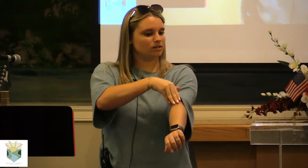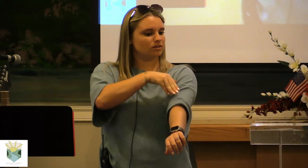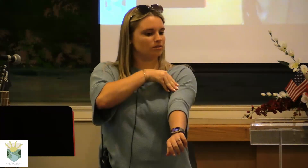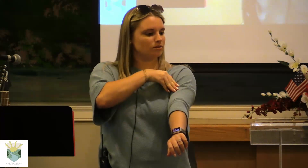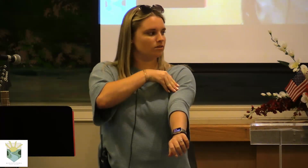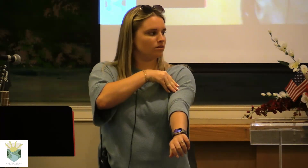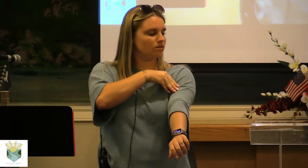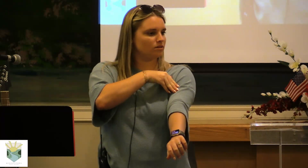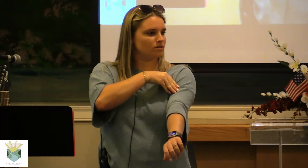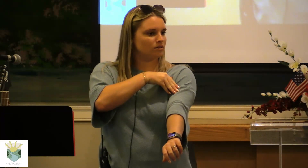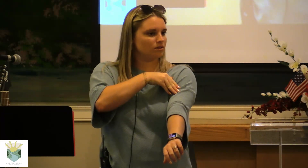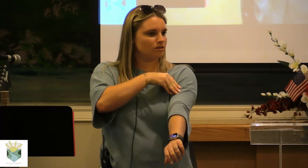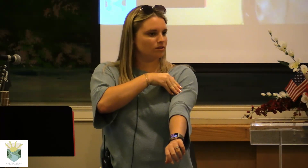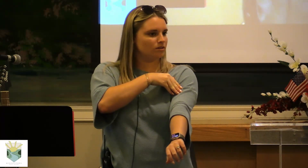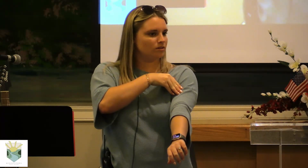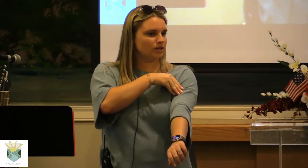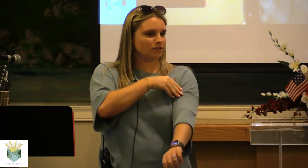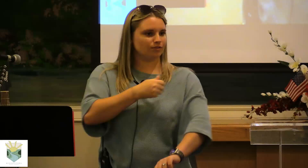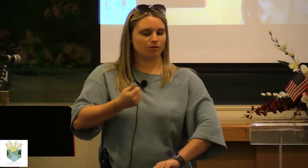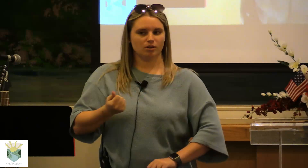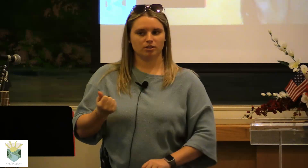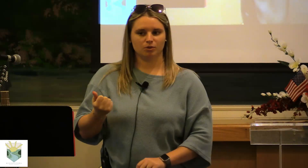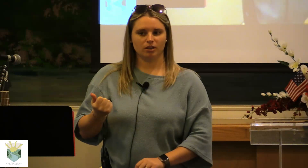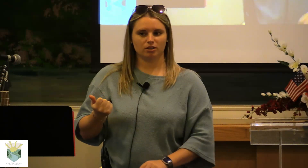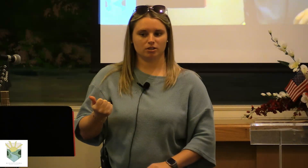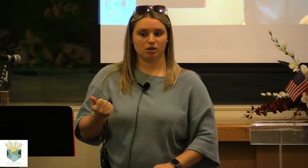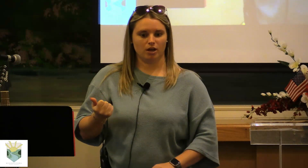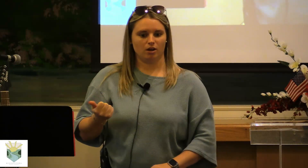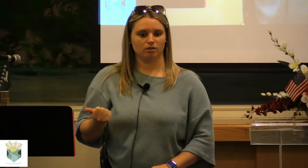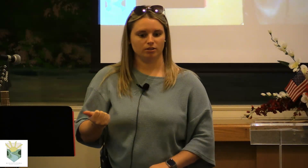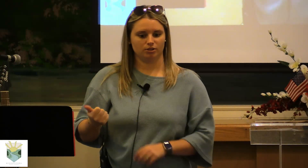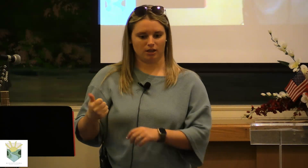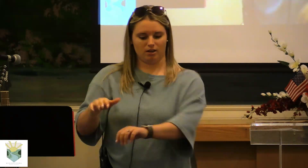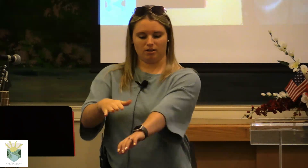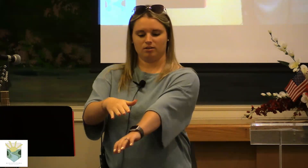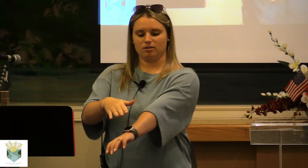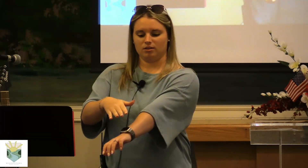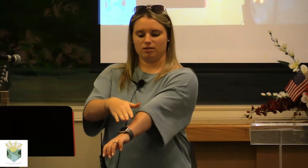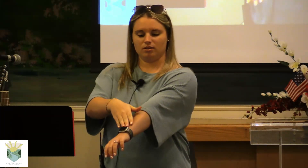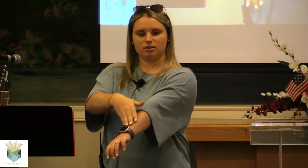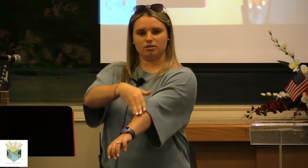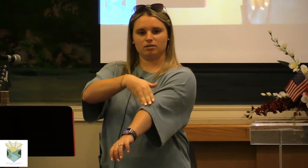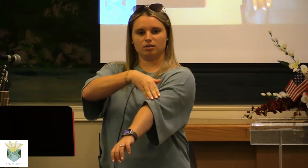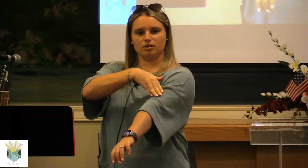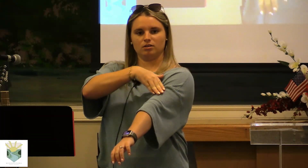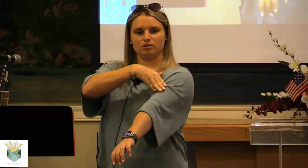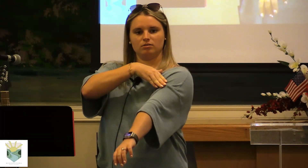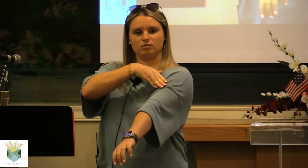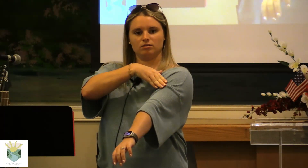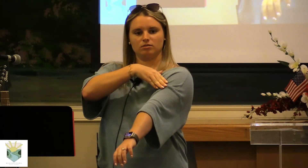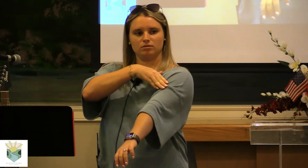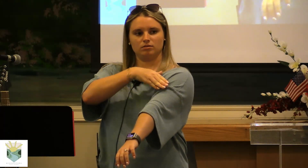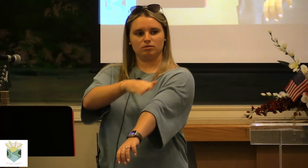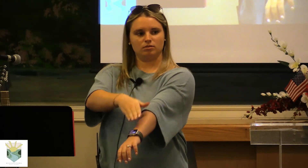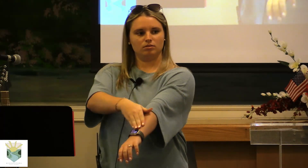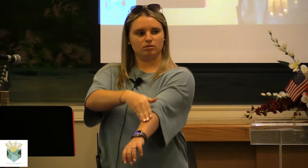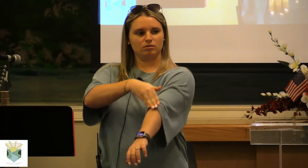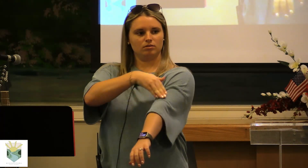Slow. Yeah, so if you want someone to like slow down on their signing, say slow.